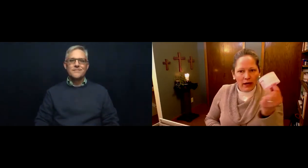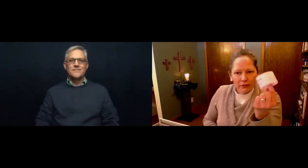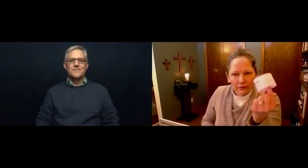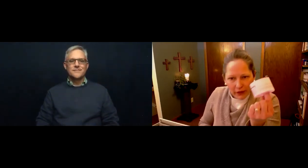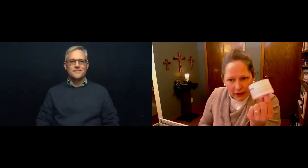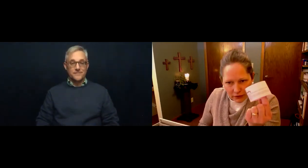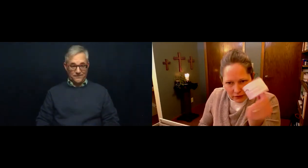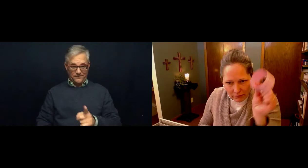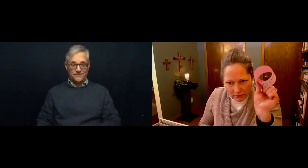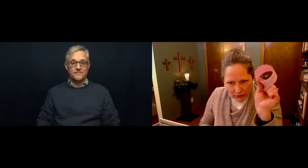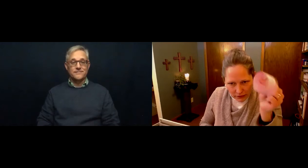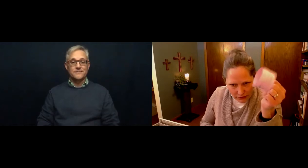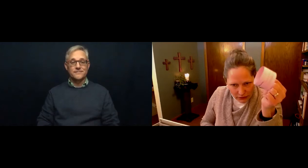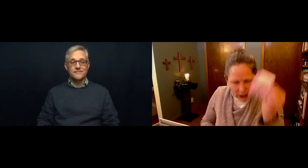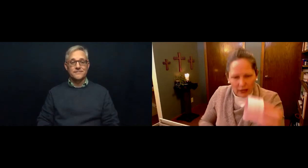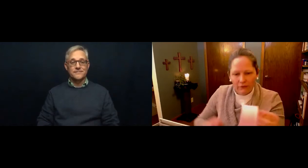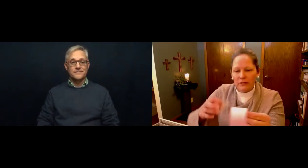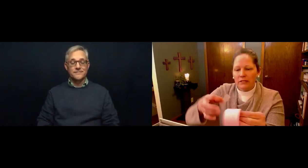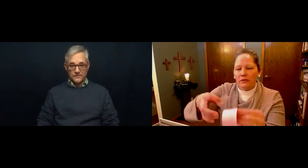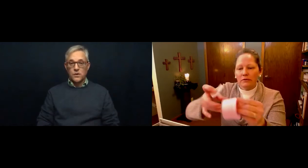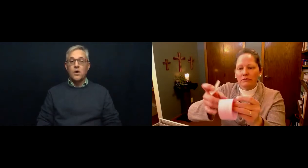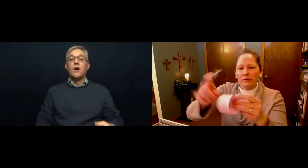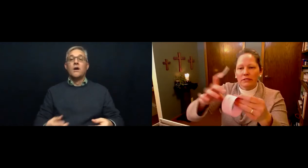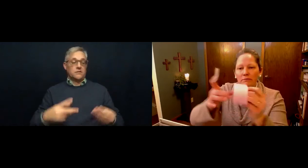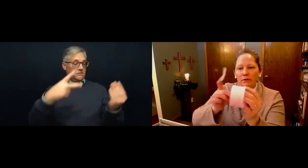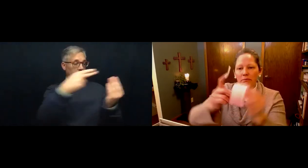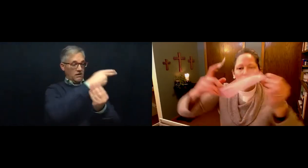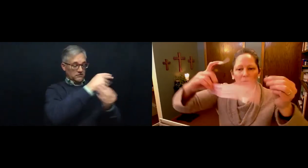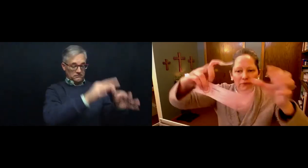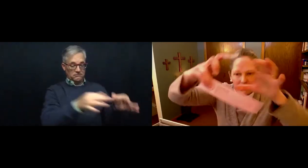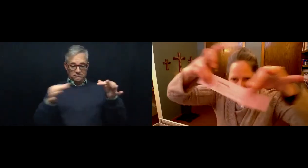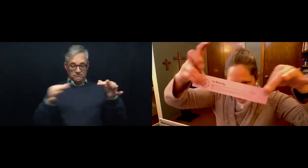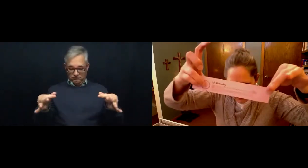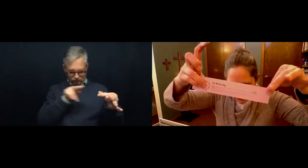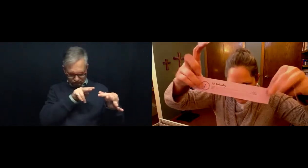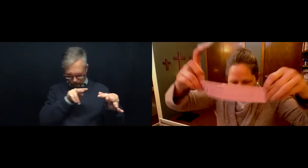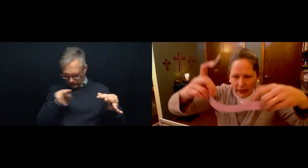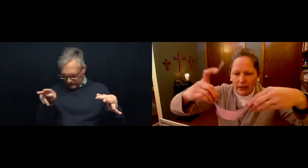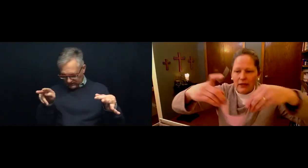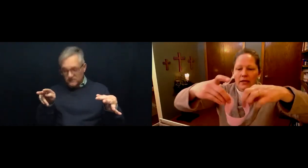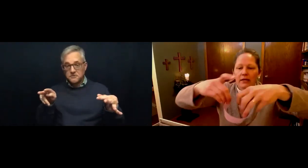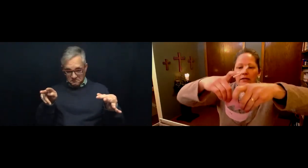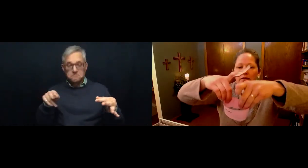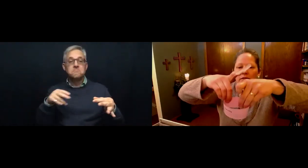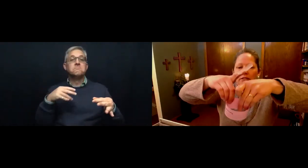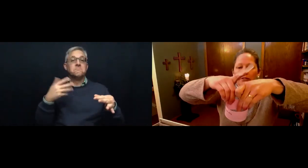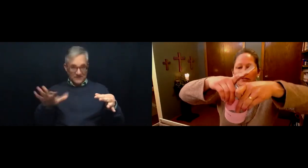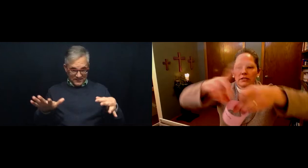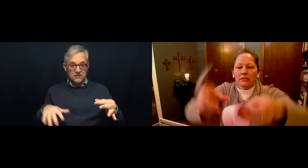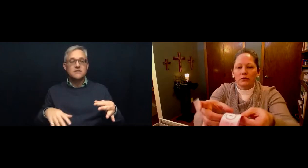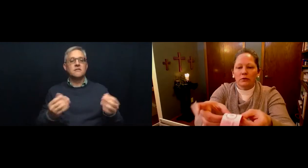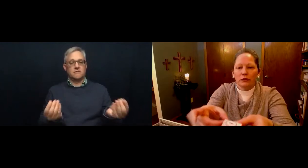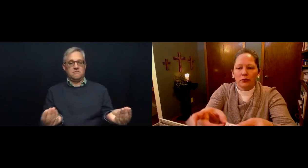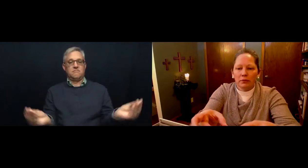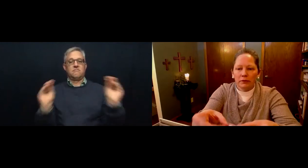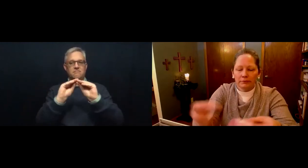So after you've read your chain for the, your paper for the day, after you've done that, you can just turn it